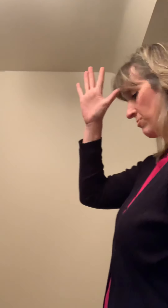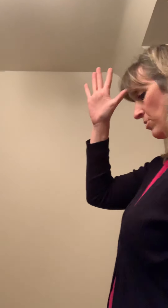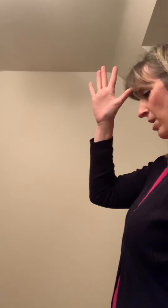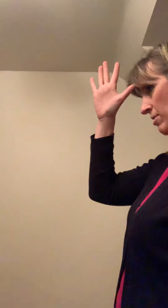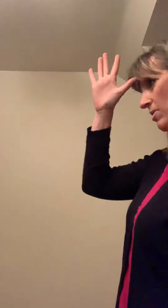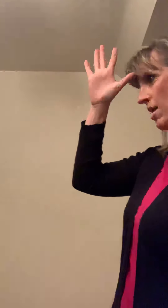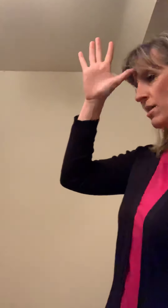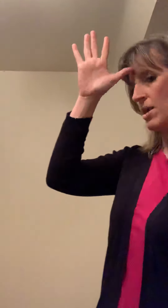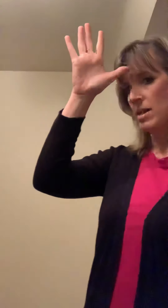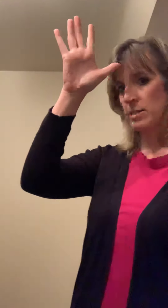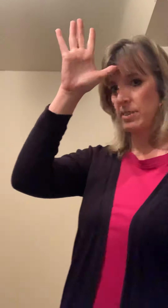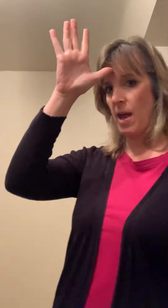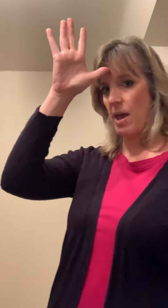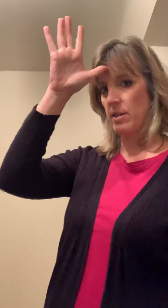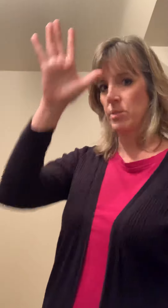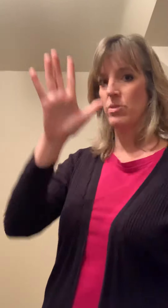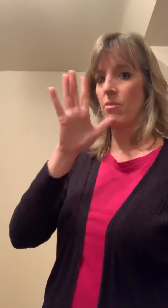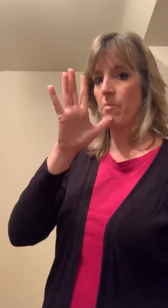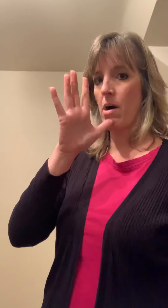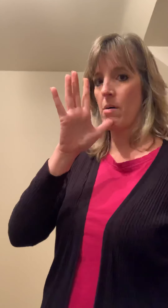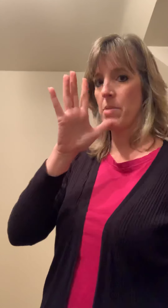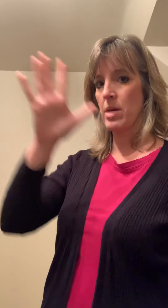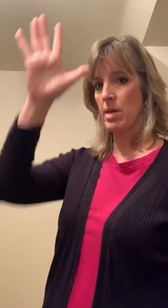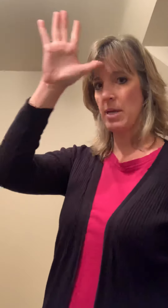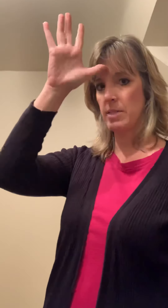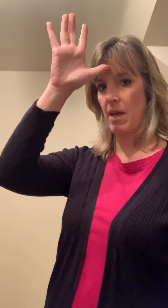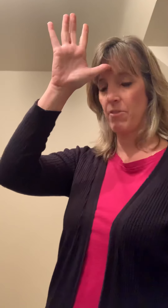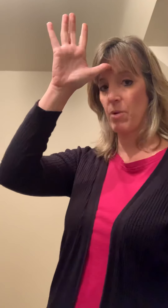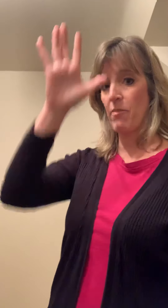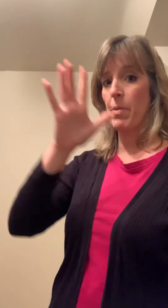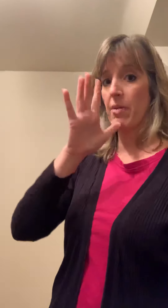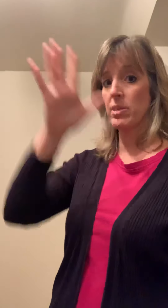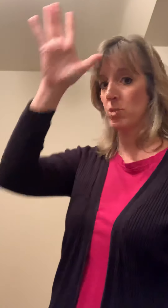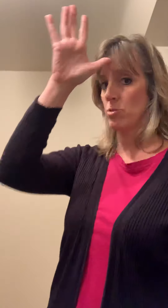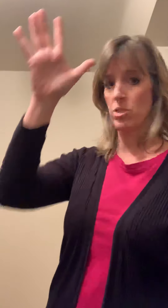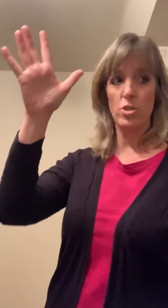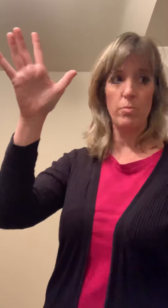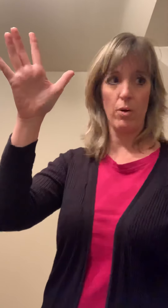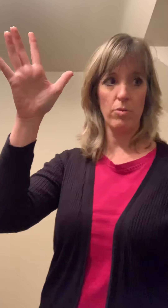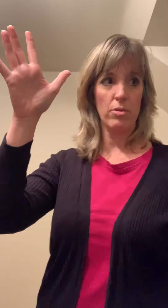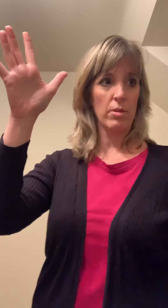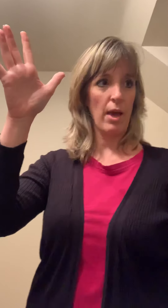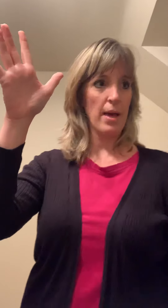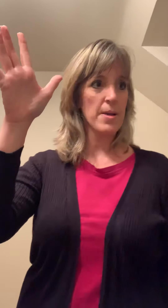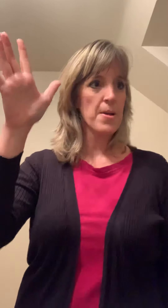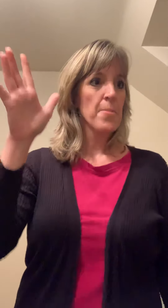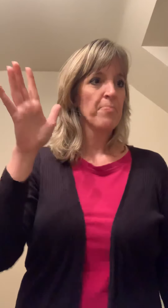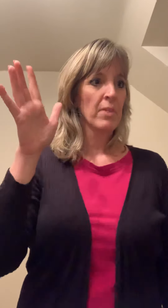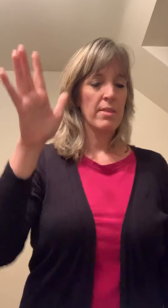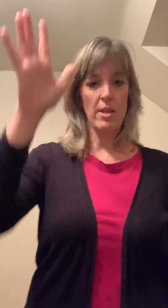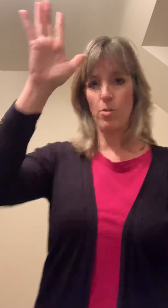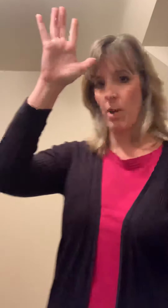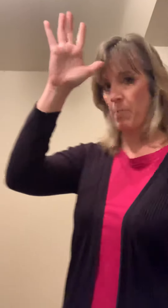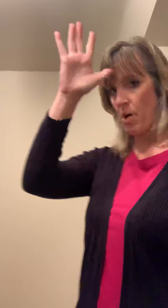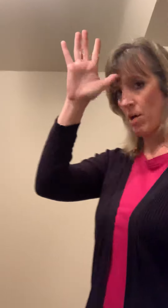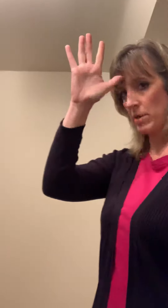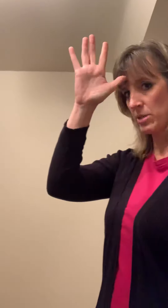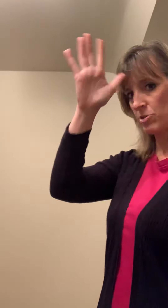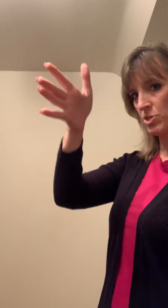forehead, okay? Dad. So you have mom and dad. If you want to have parents, you just do both, okay? Then grandpa is you just